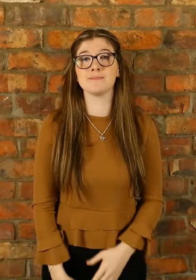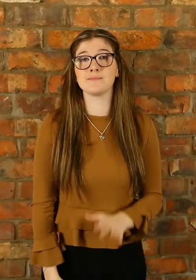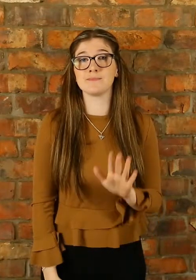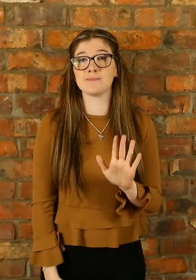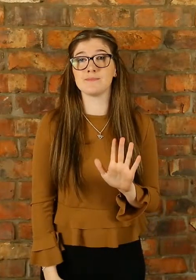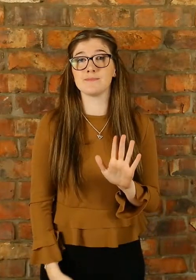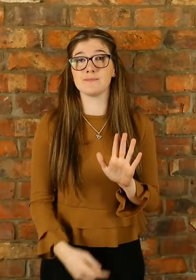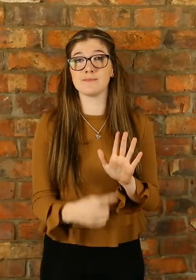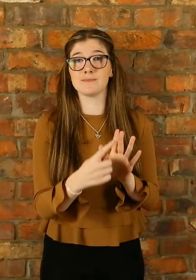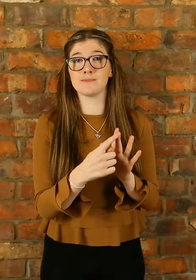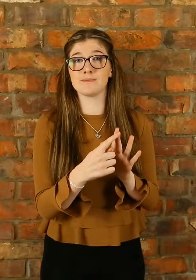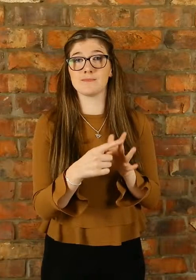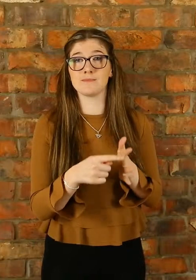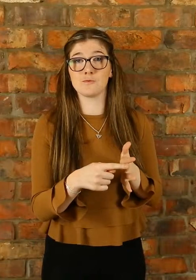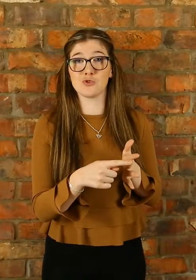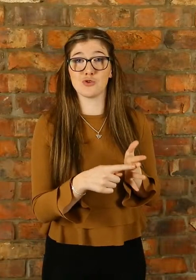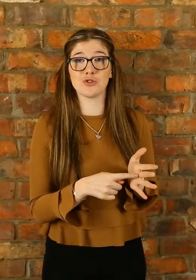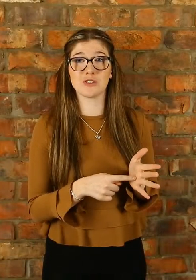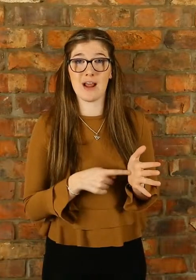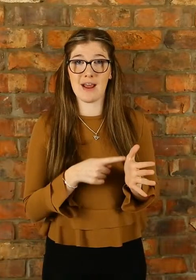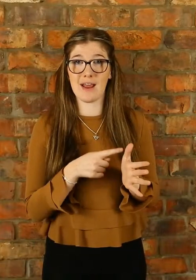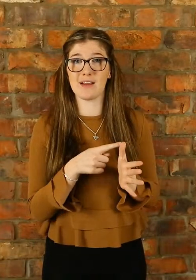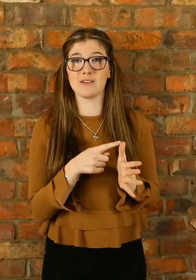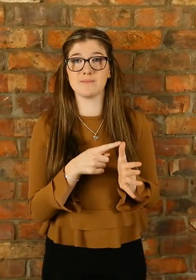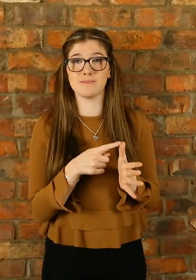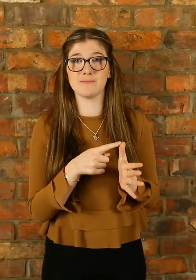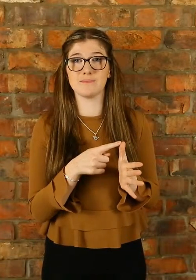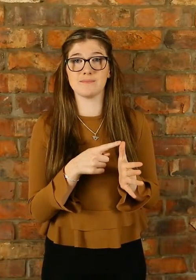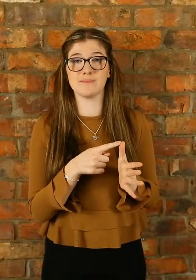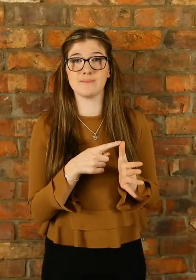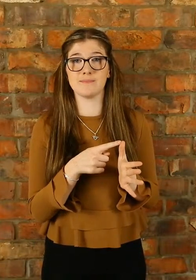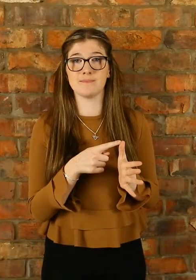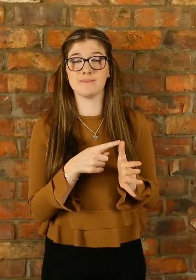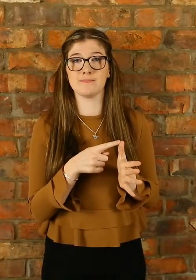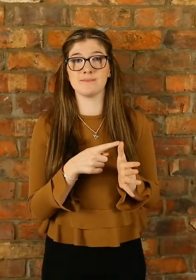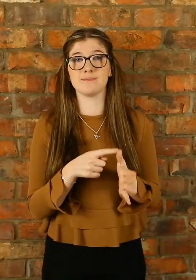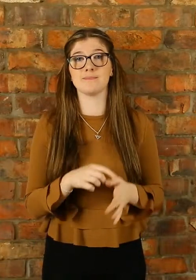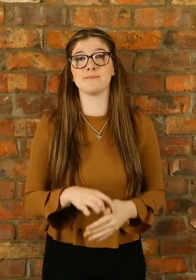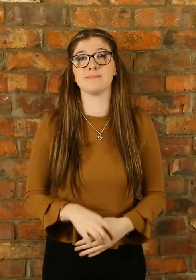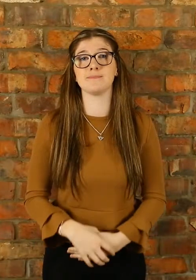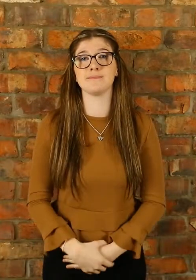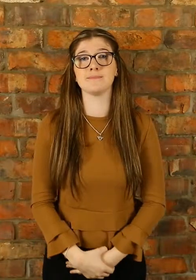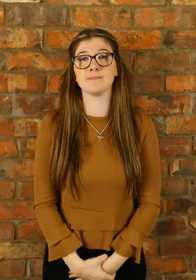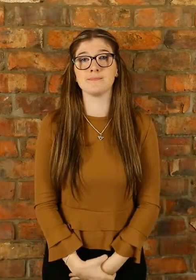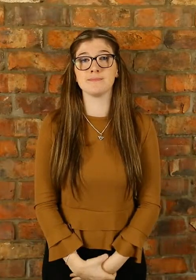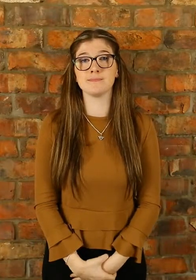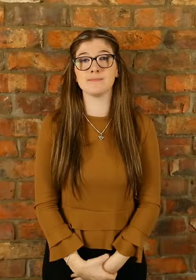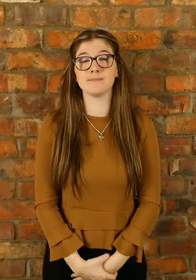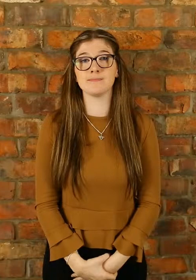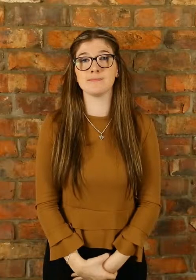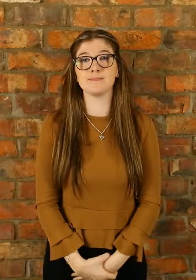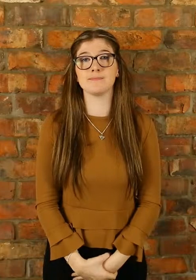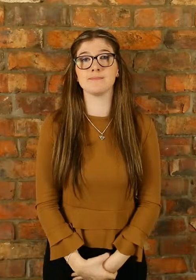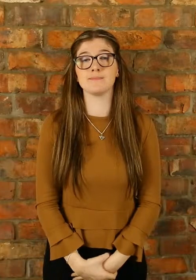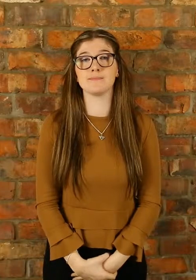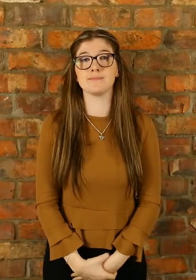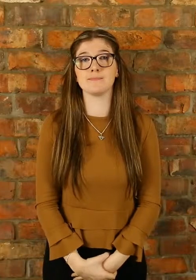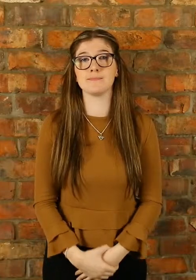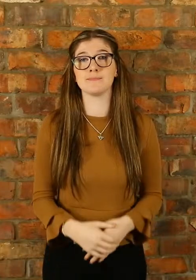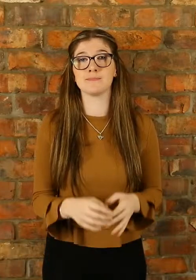From the I shape, you are then going to follow it down your hand and up your thumb, which then creates the letter